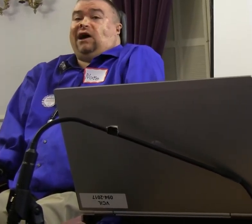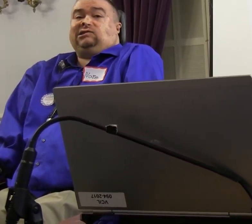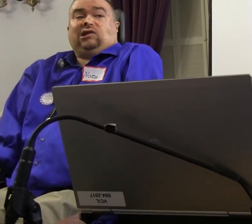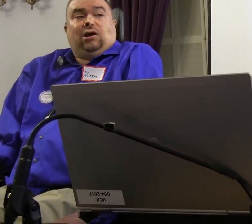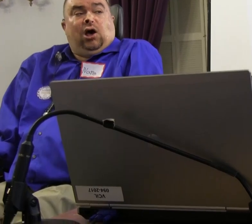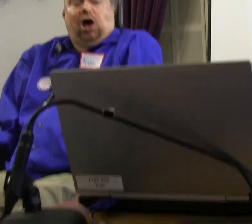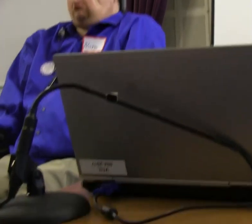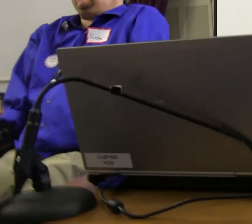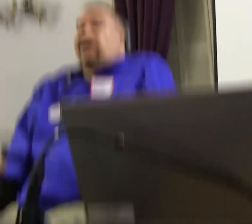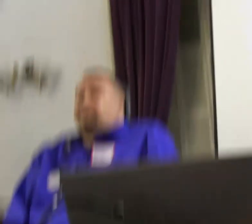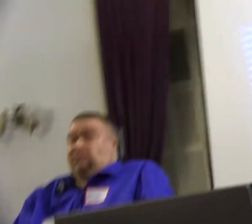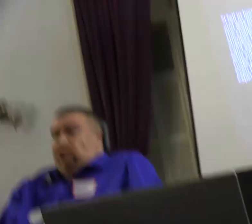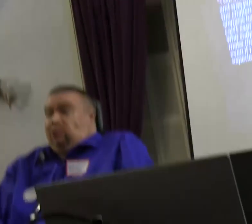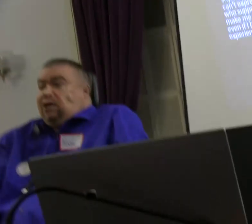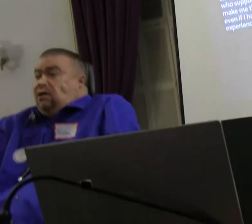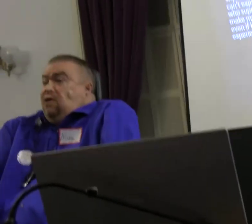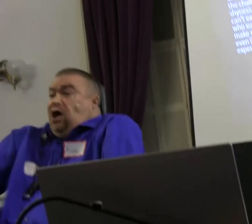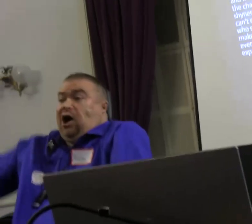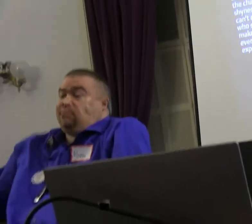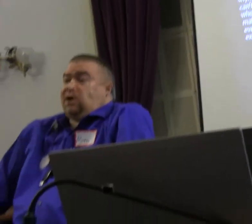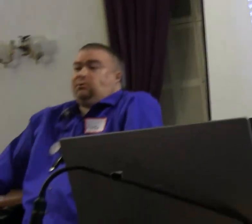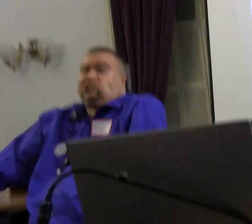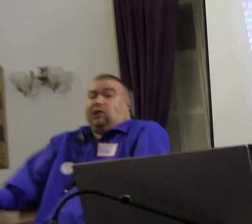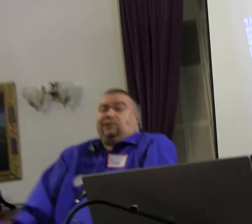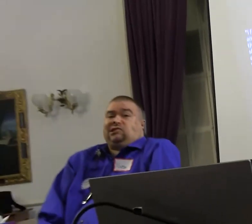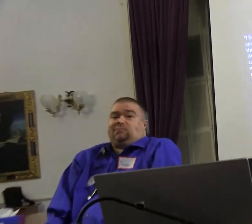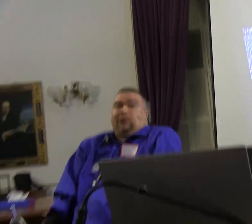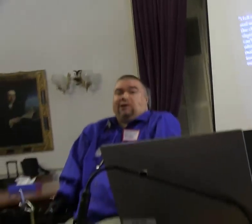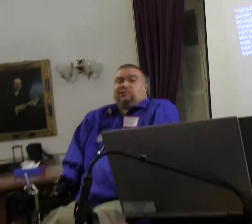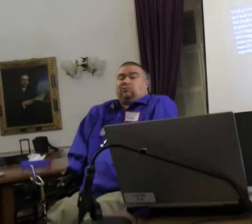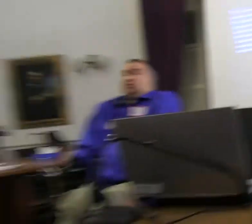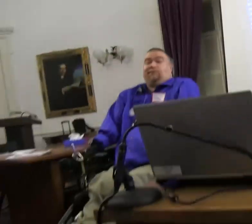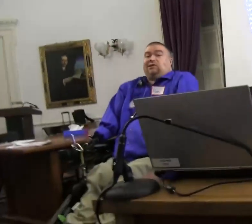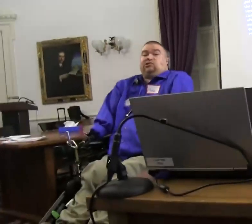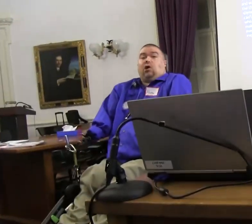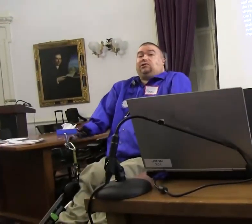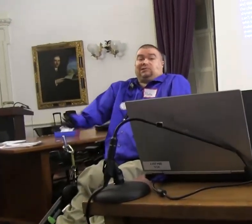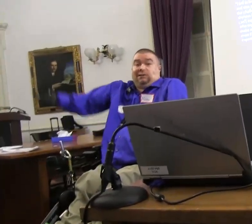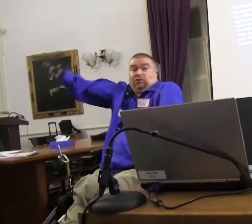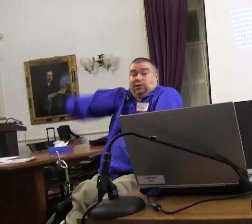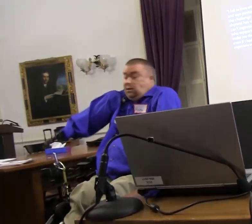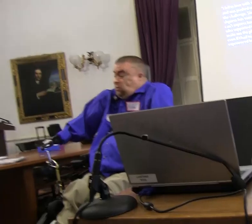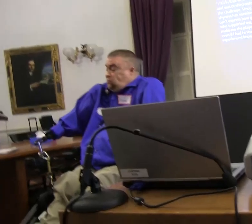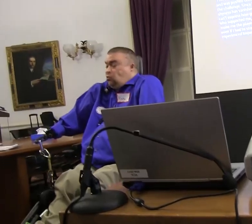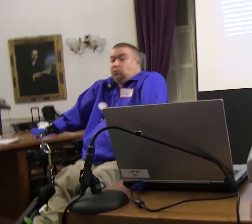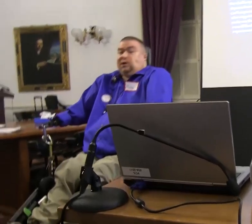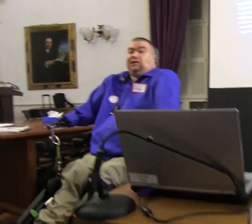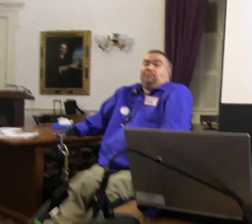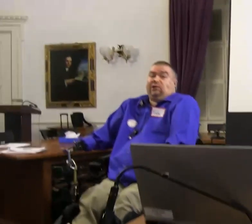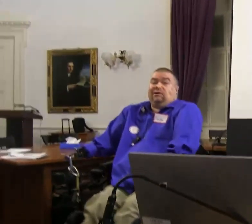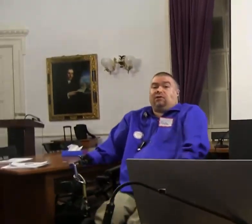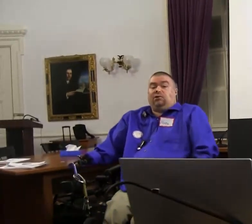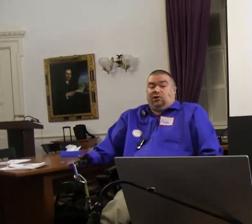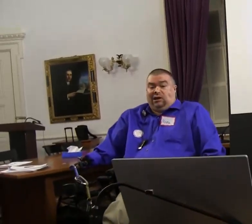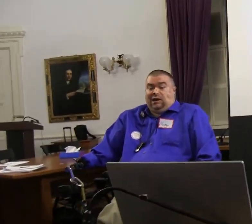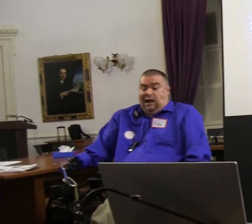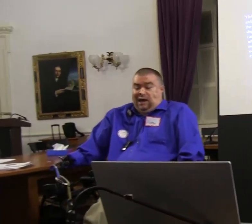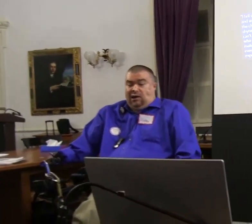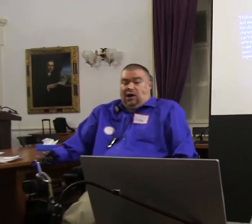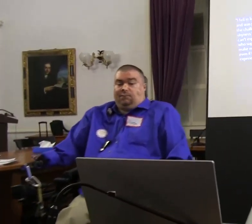to share advice on what they've been through obtuse air these experiences with their friends who are disabled so really the building of